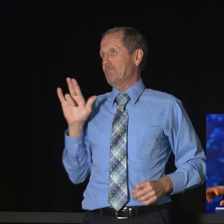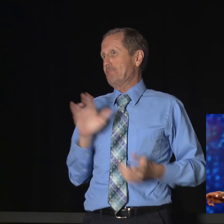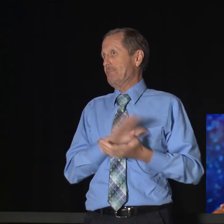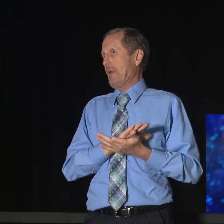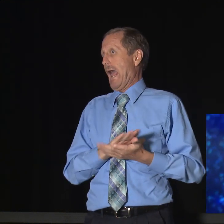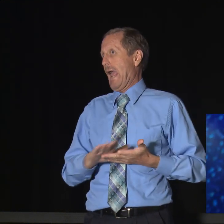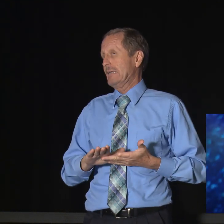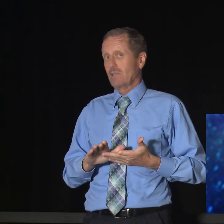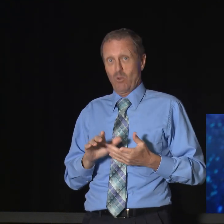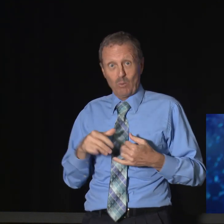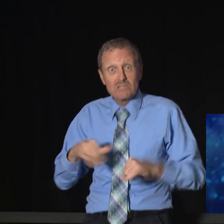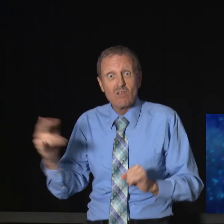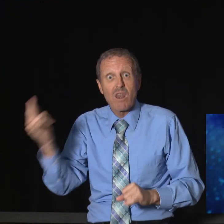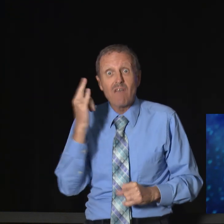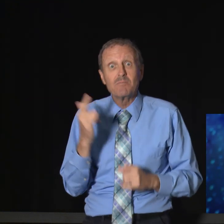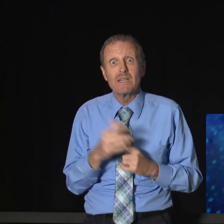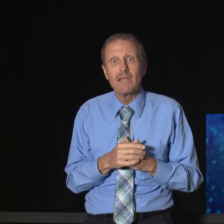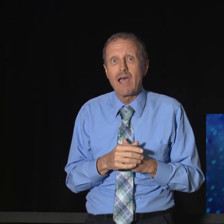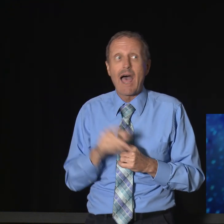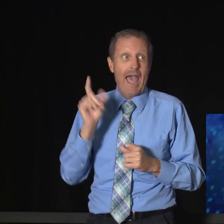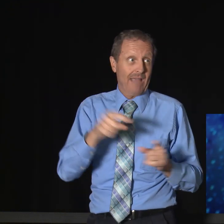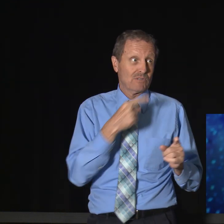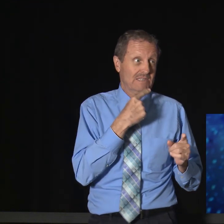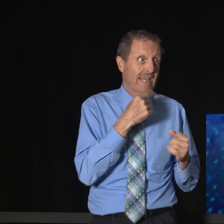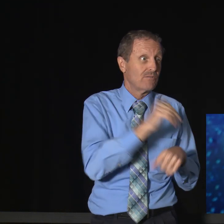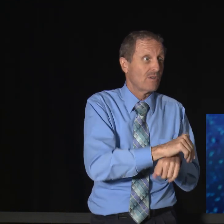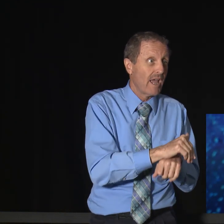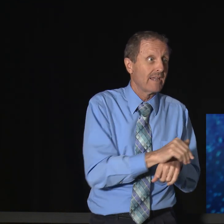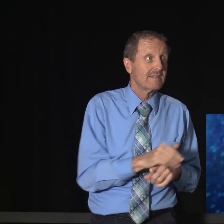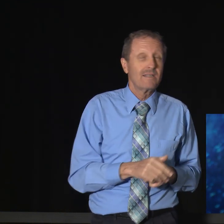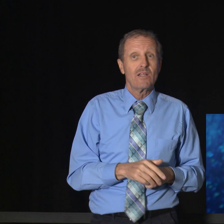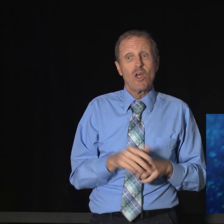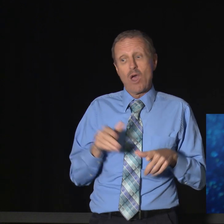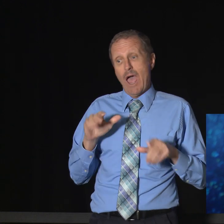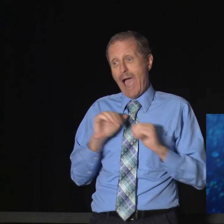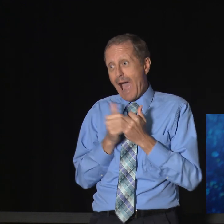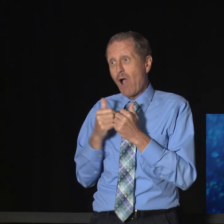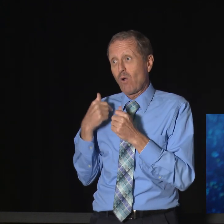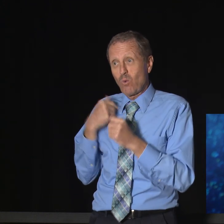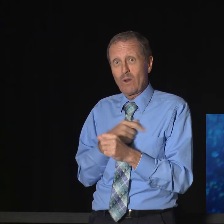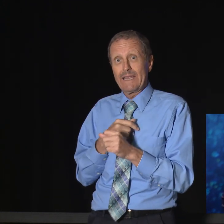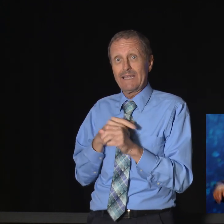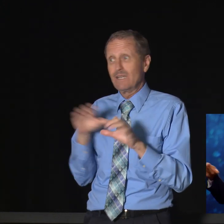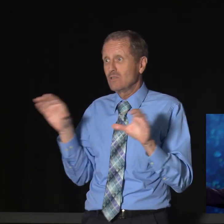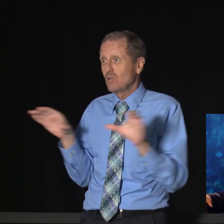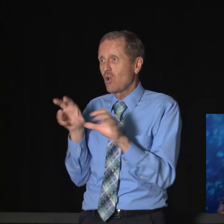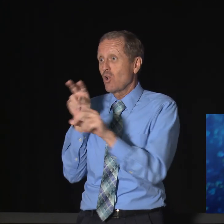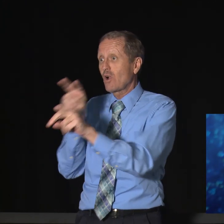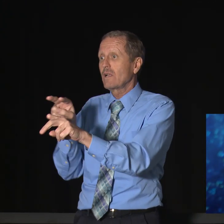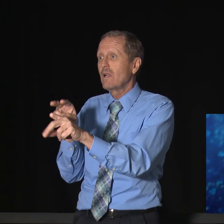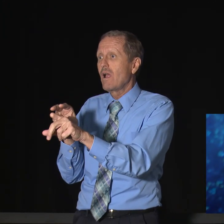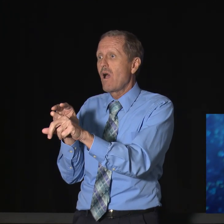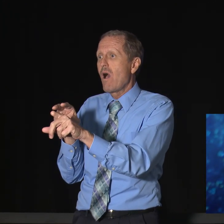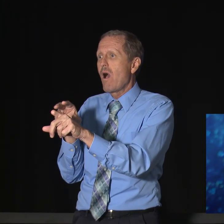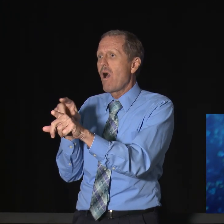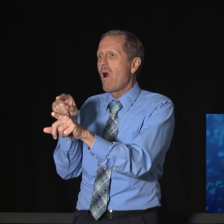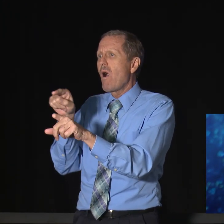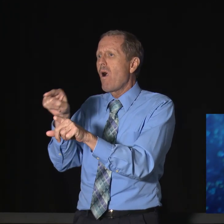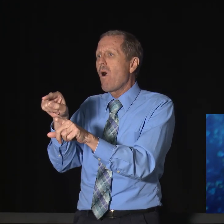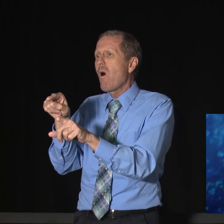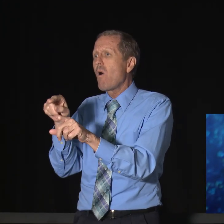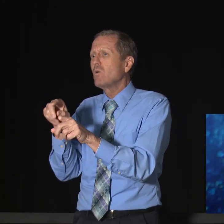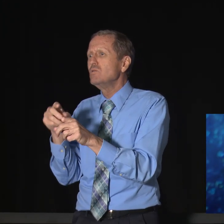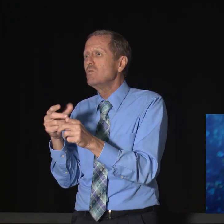they still love me? And I've got to say tonight, beloved, that the way we have treated those who have fallen says no.